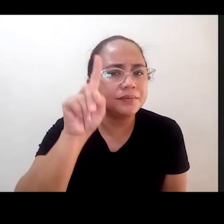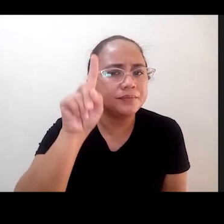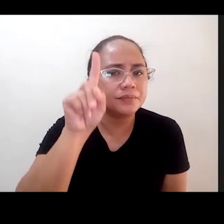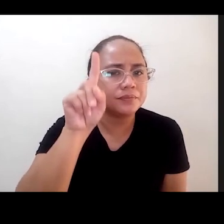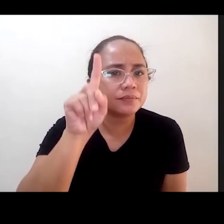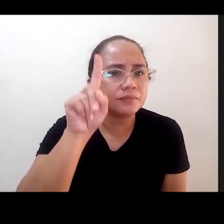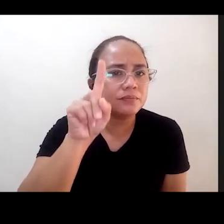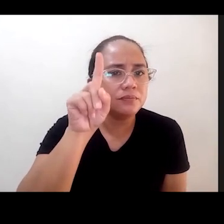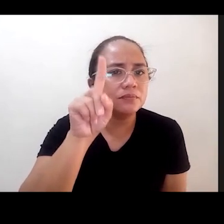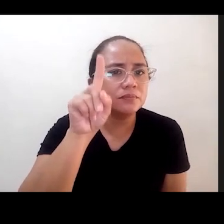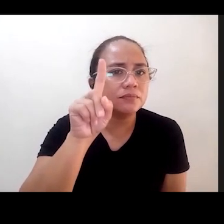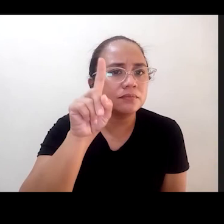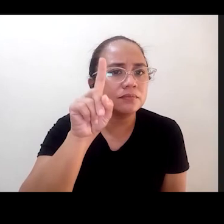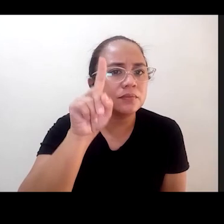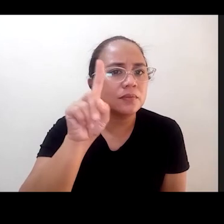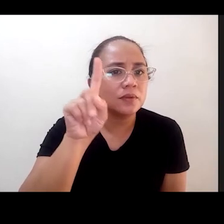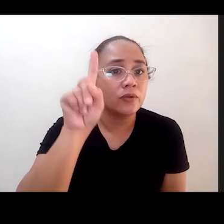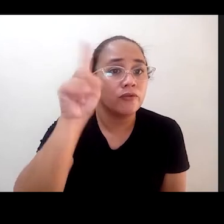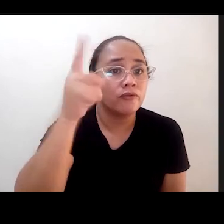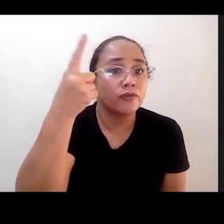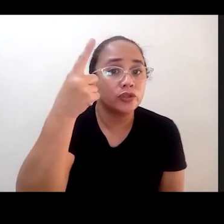to the first part.